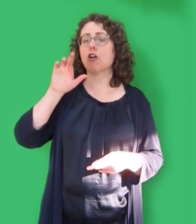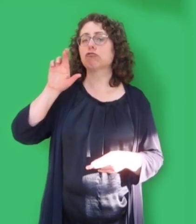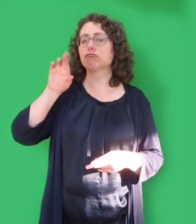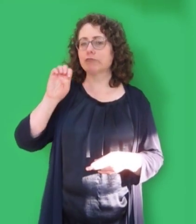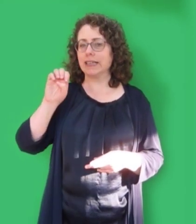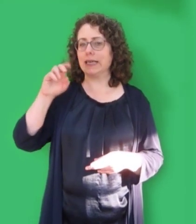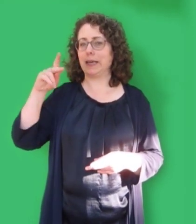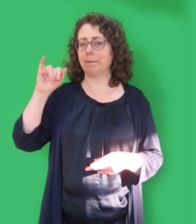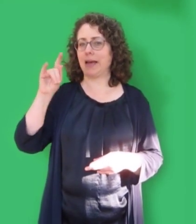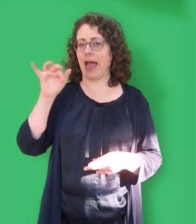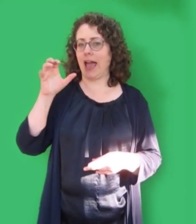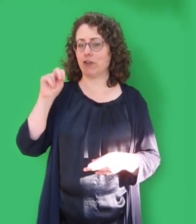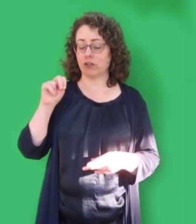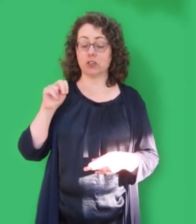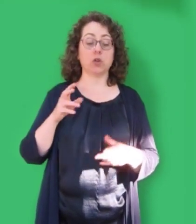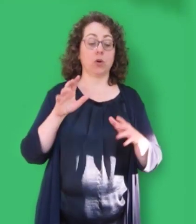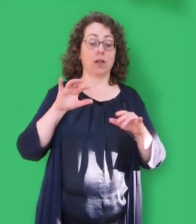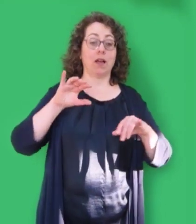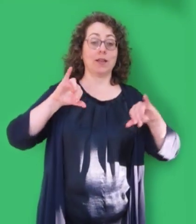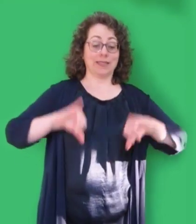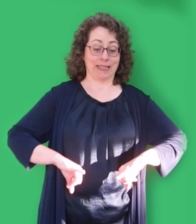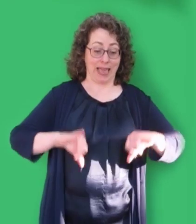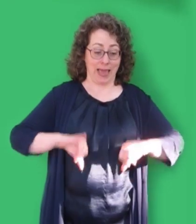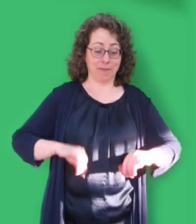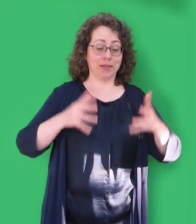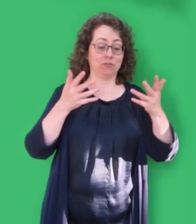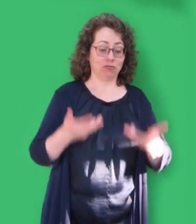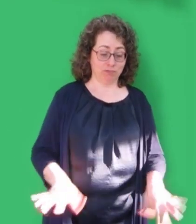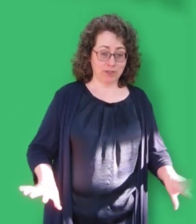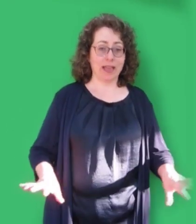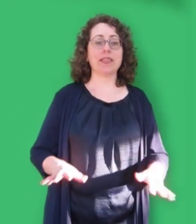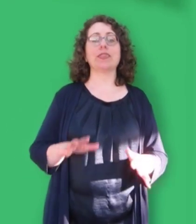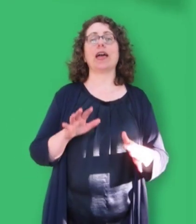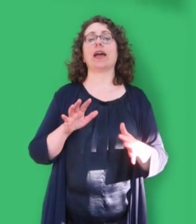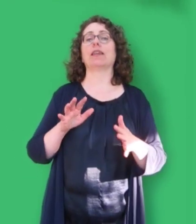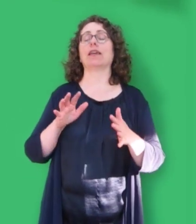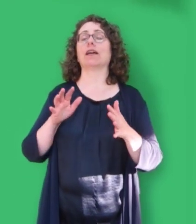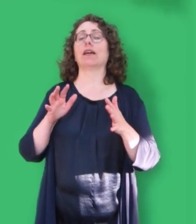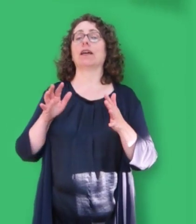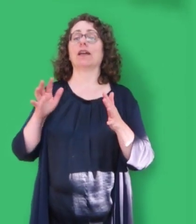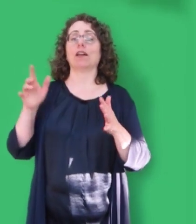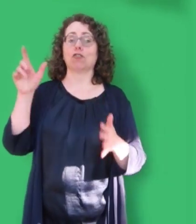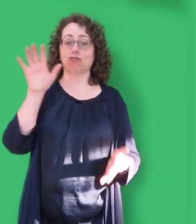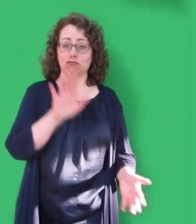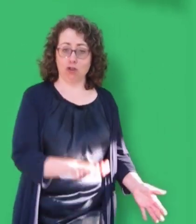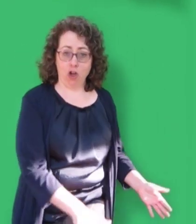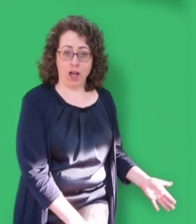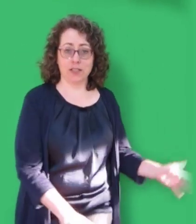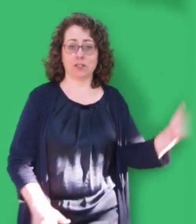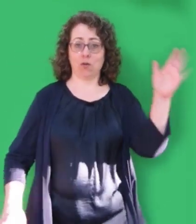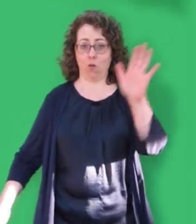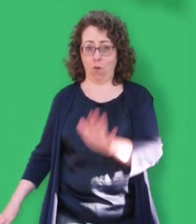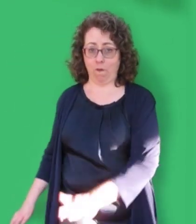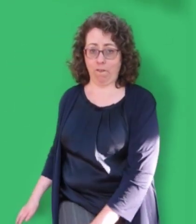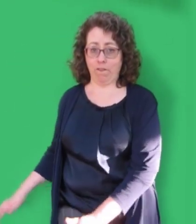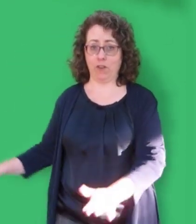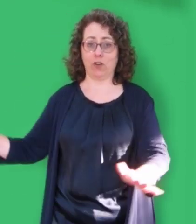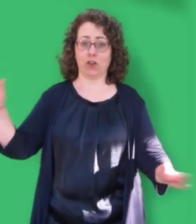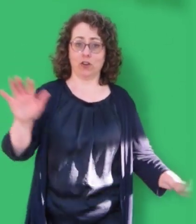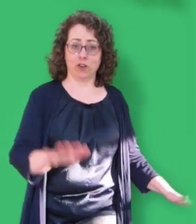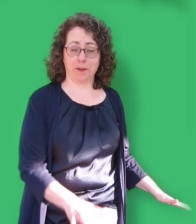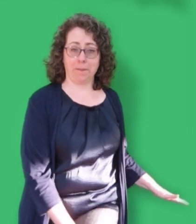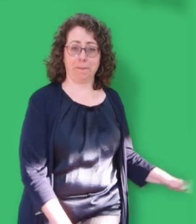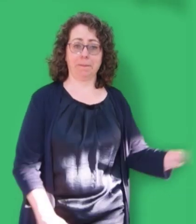Shake it off and cross it over, crossing the midline. There's crossover patterns that happen from